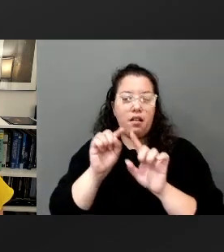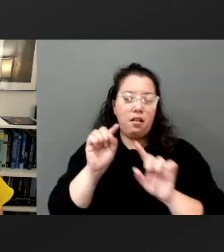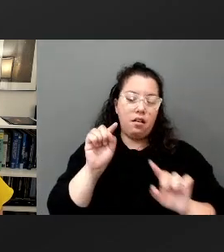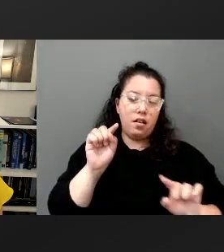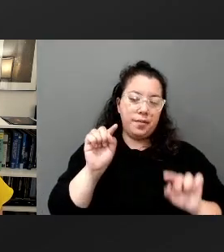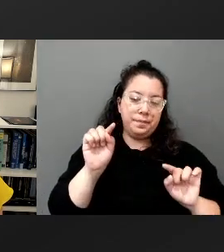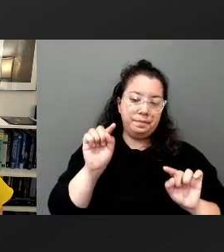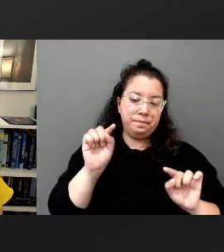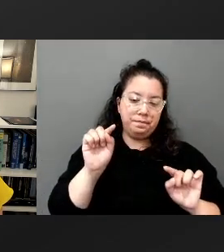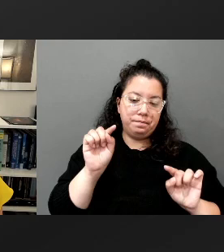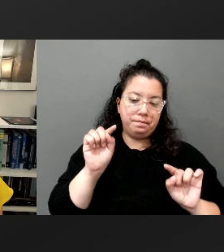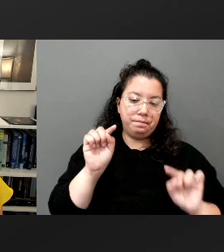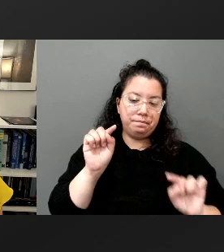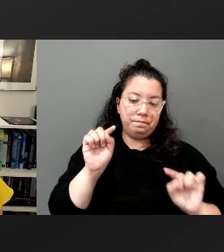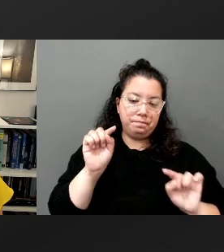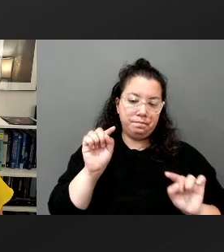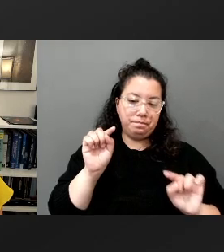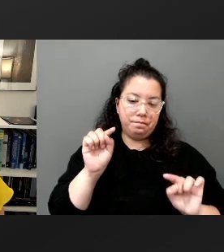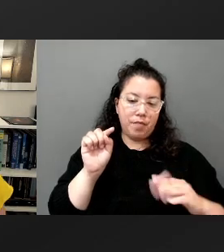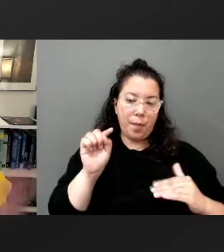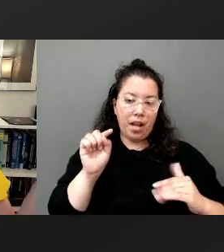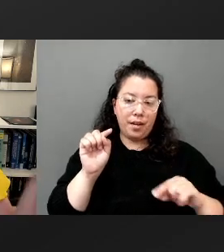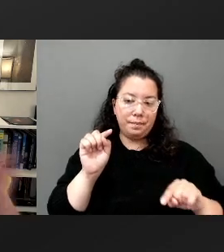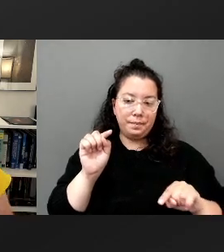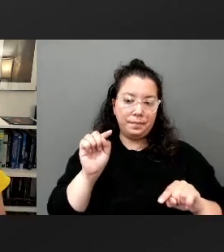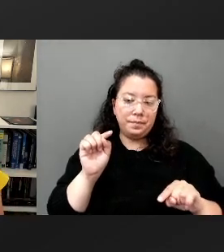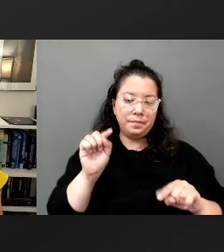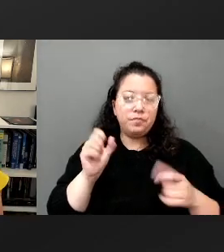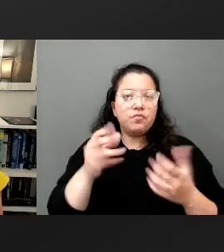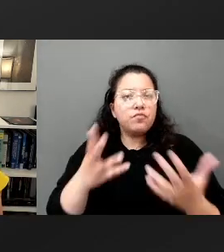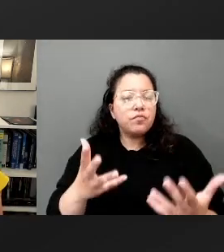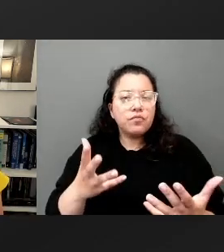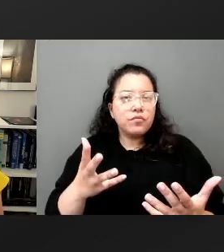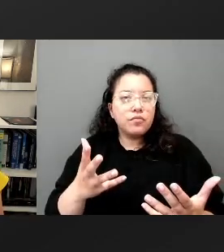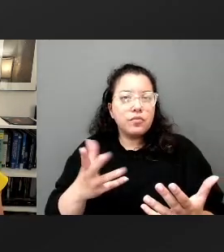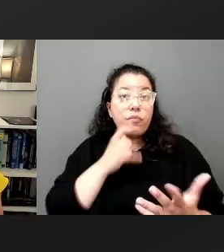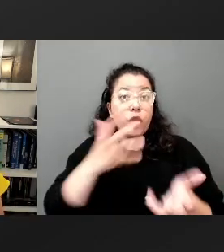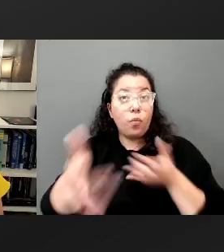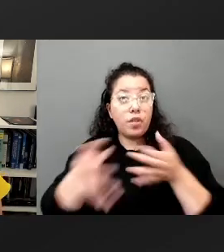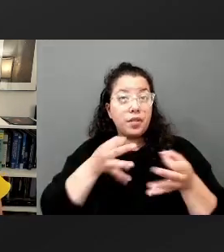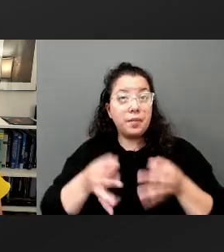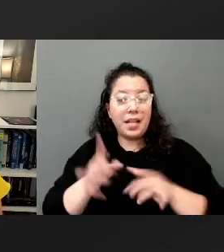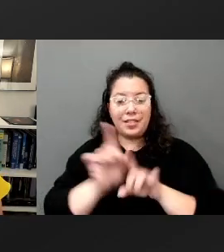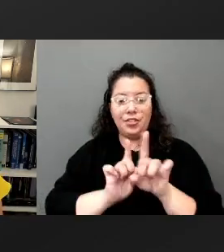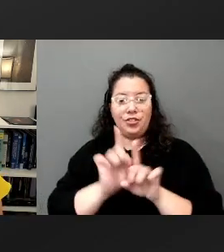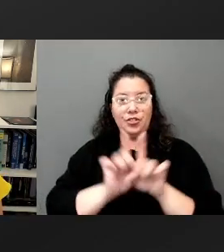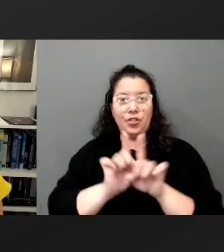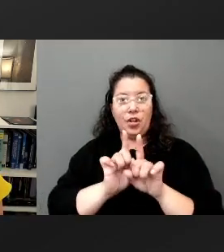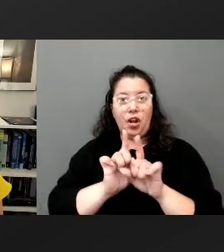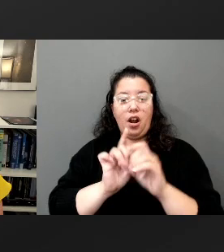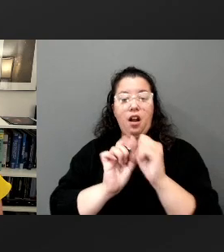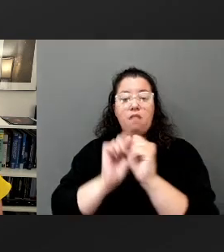this bar near the bottom there. So who would like to answer that?